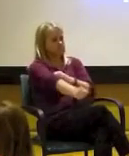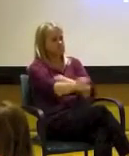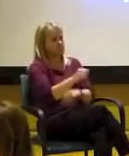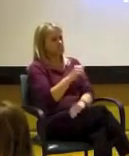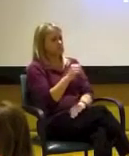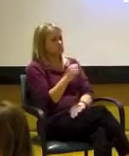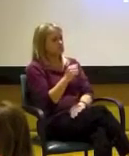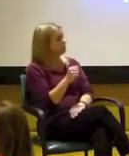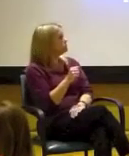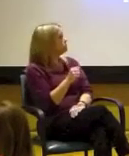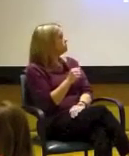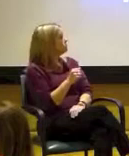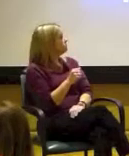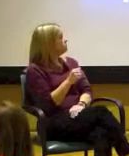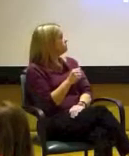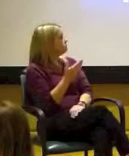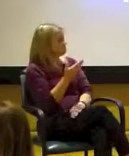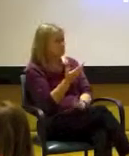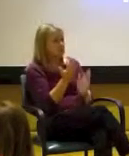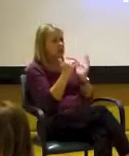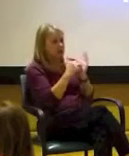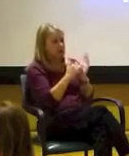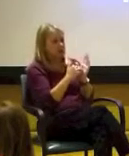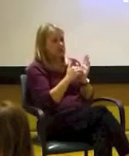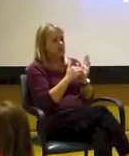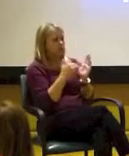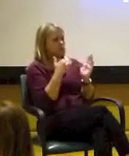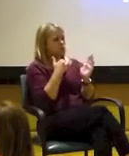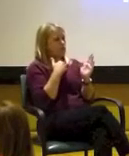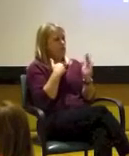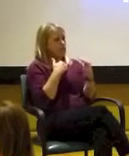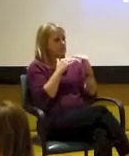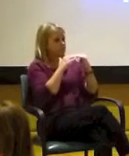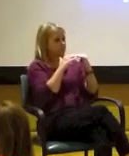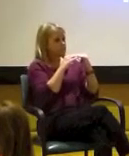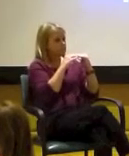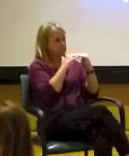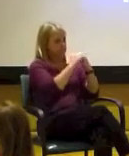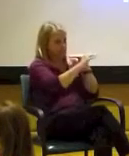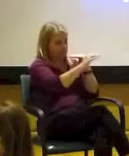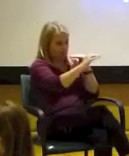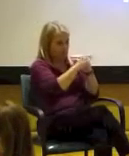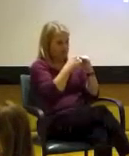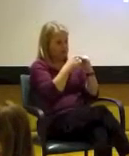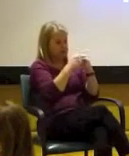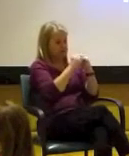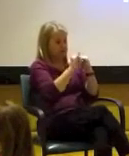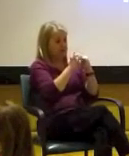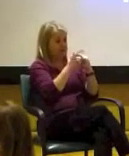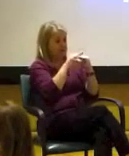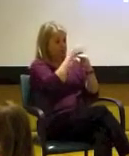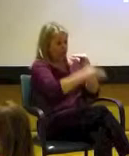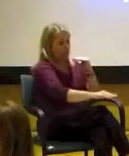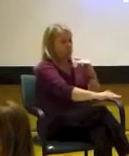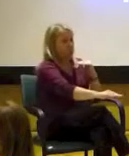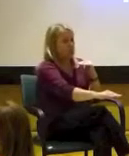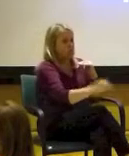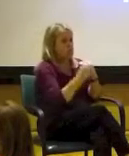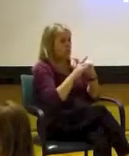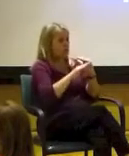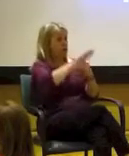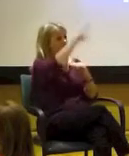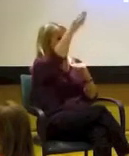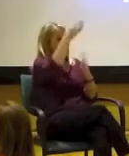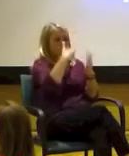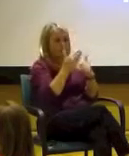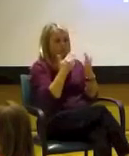Sensory levels, again, you have a baseline sensory level. If that level is changing, rising up, as